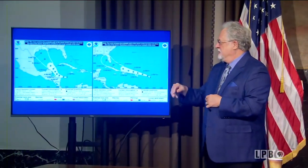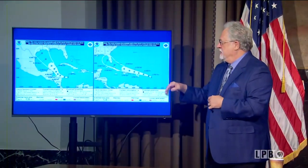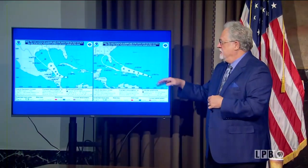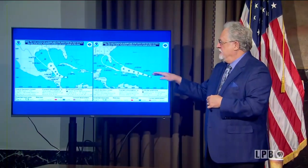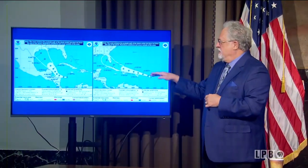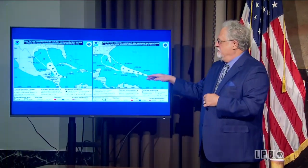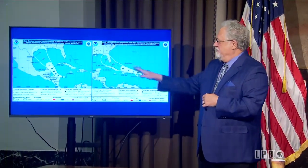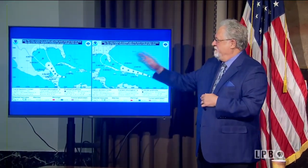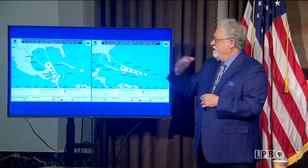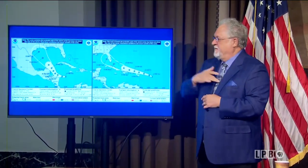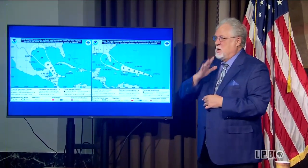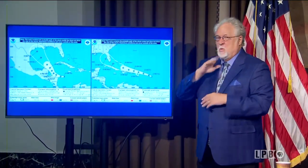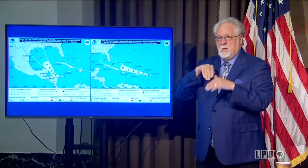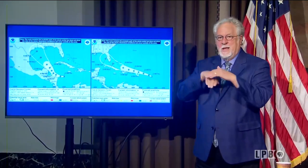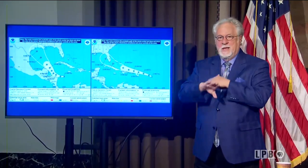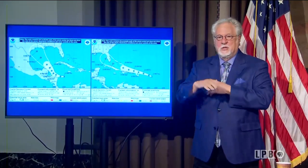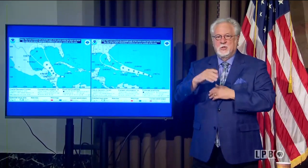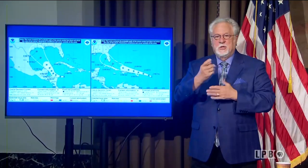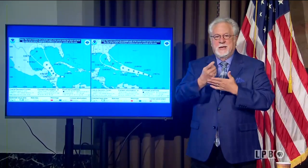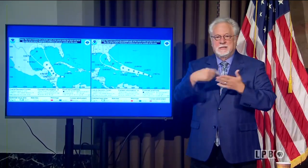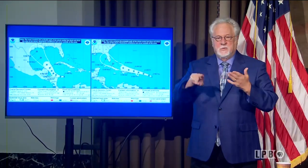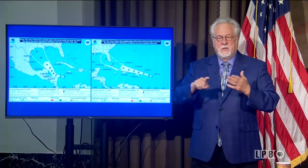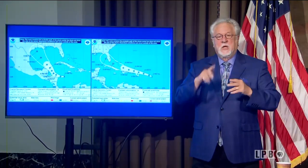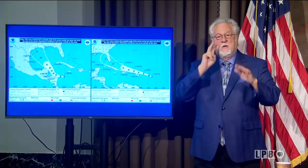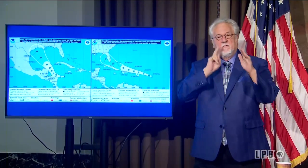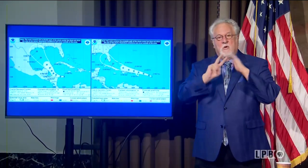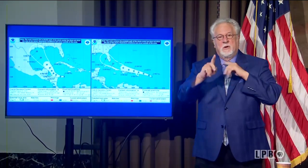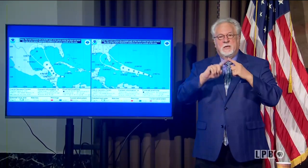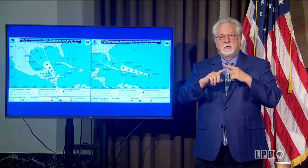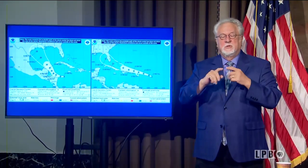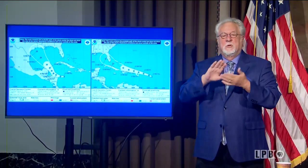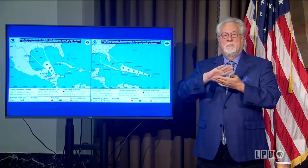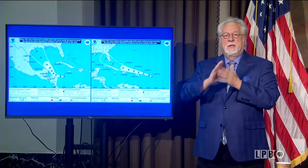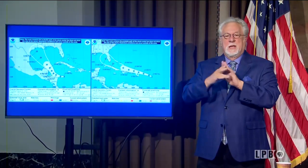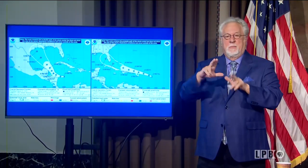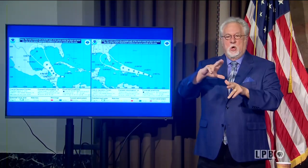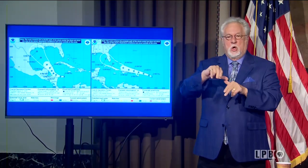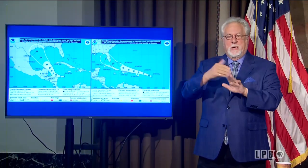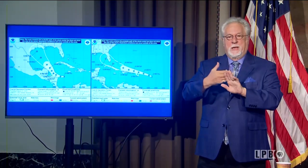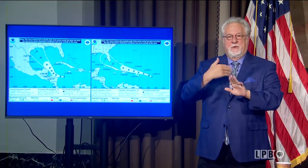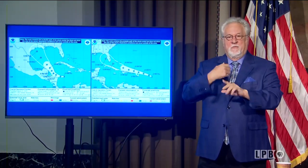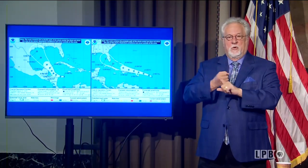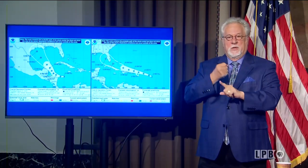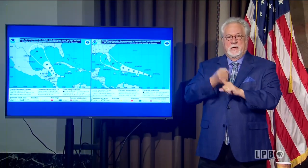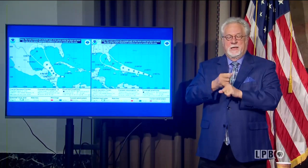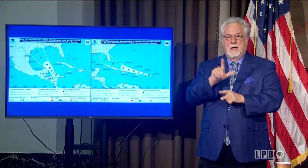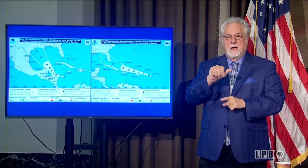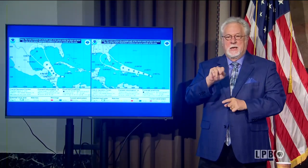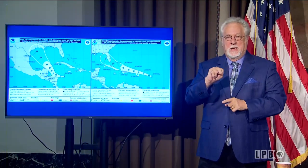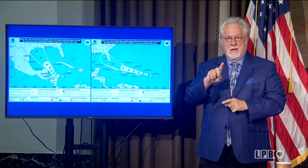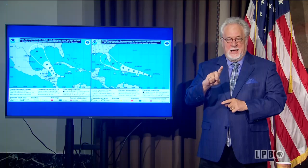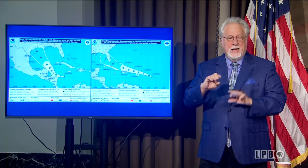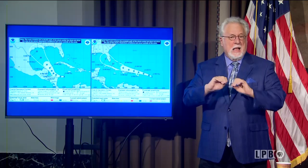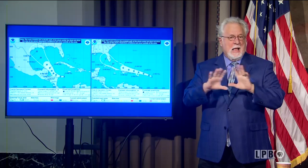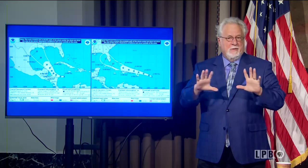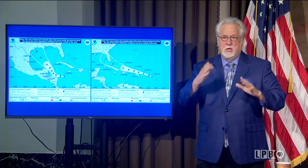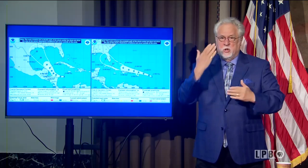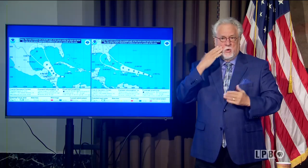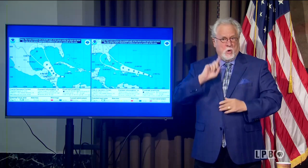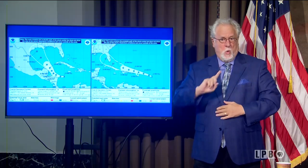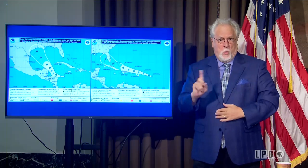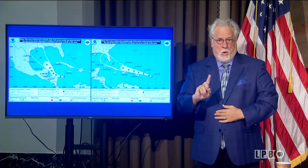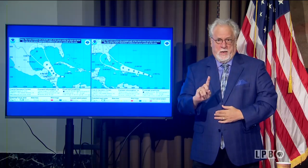early next week. Currently, it is forecasted to become a hurricane prior to landfall. Obviously, we don't know where